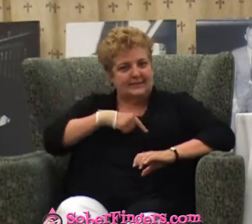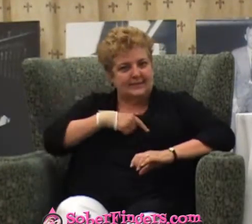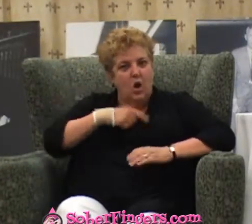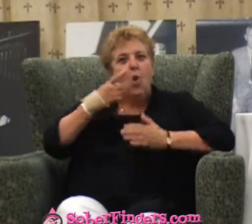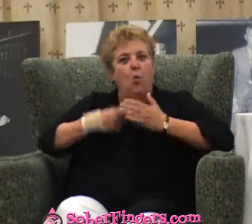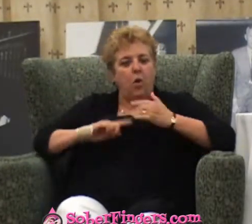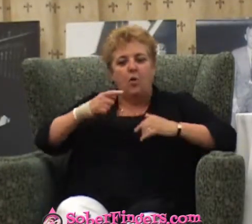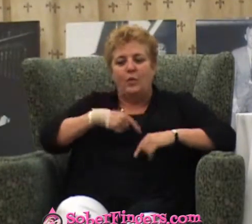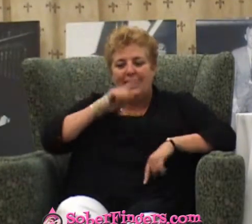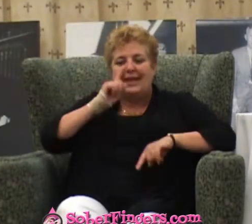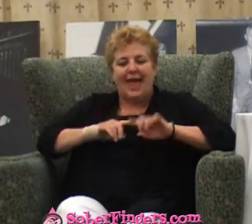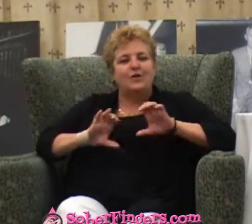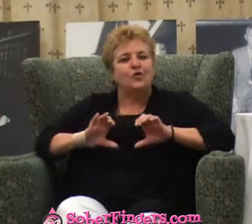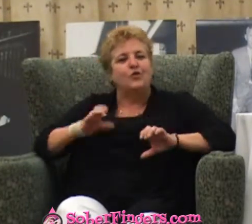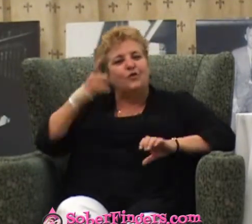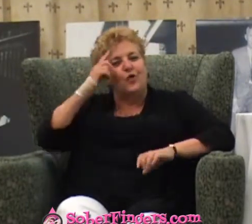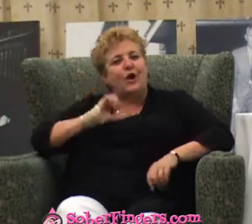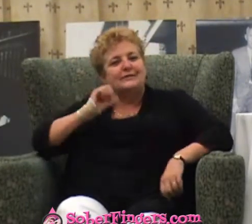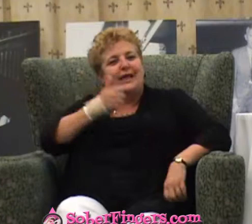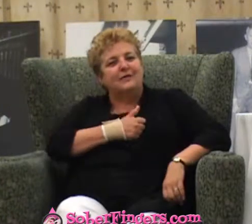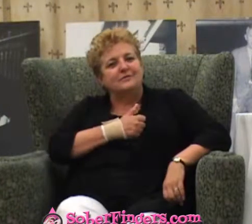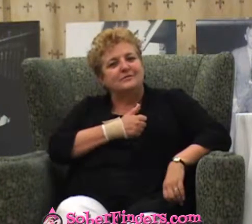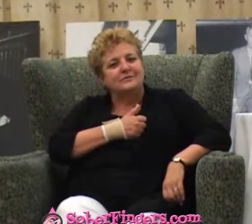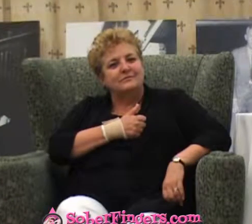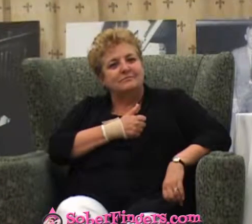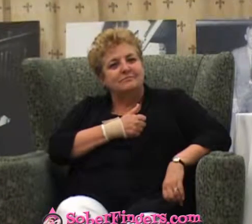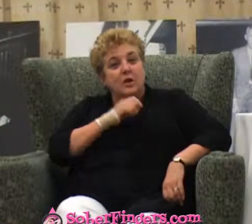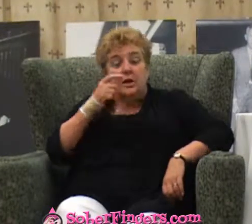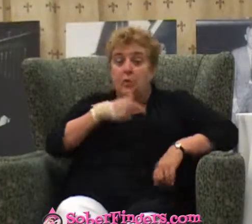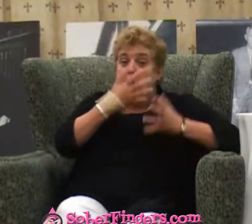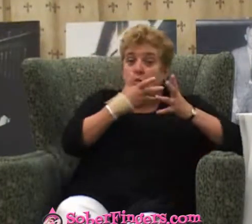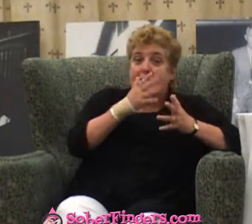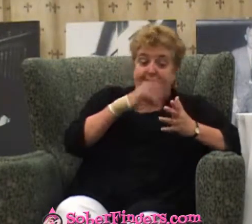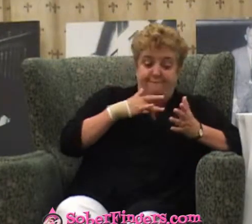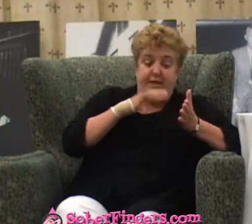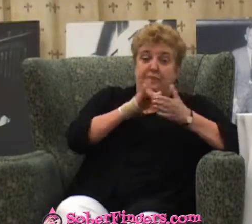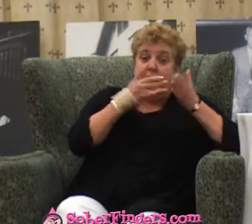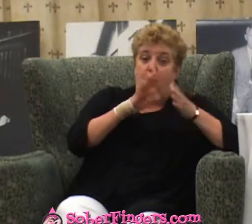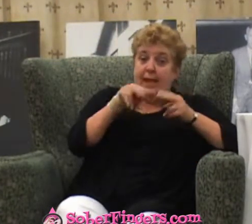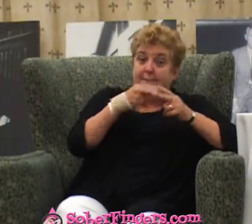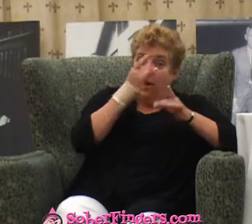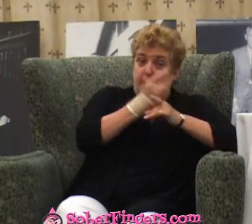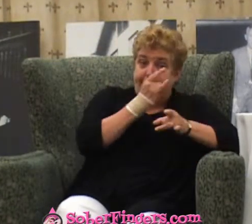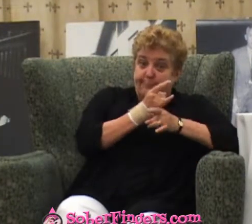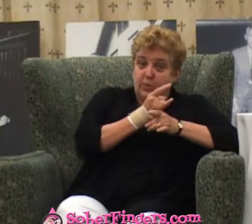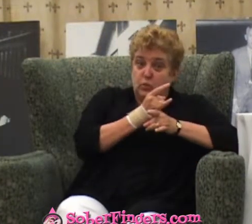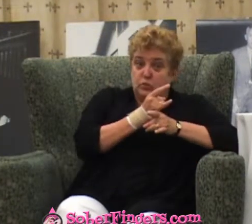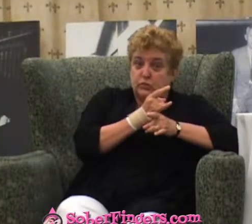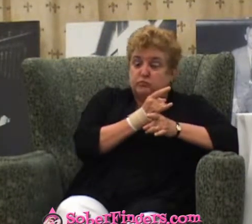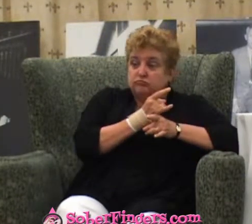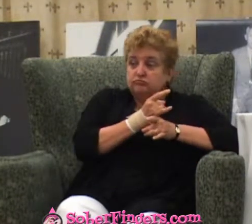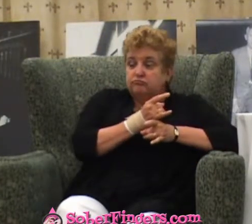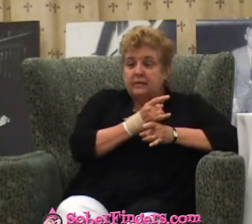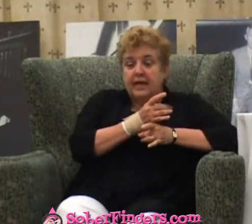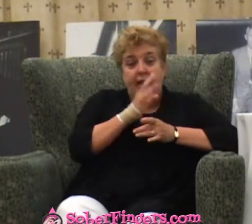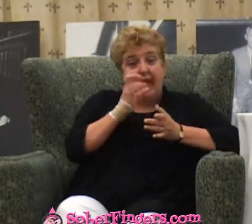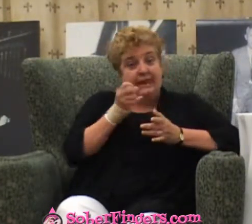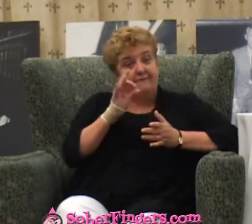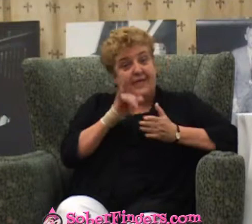suddenly realize that booze had done for us what we could not do for ourselves? Because if that's really true, then there's a relationship between God and alcohol.